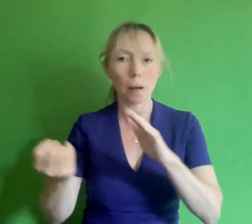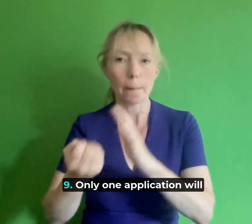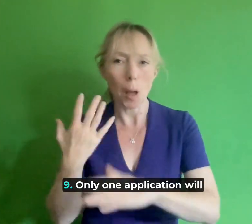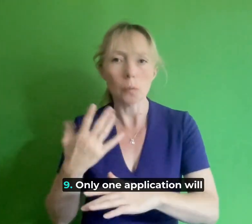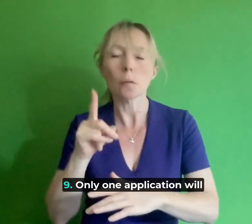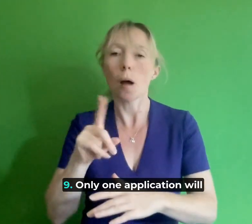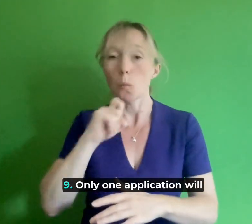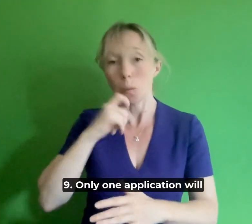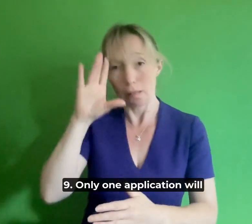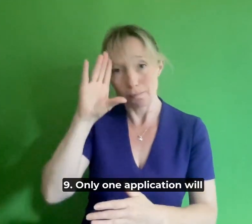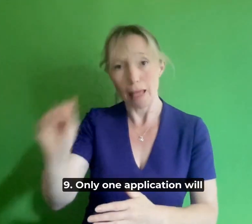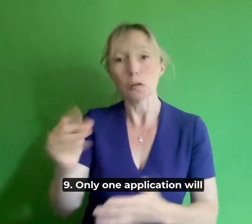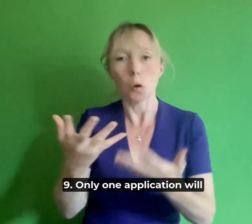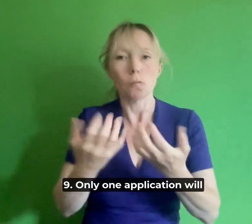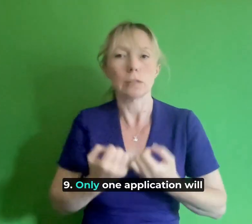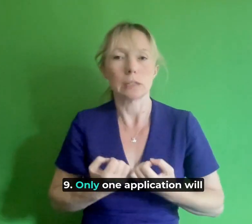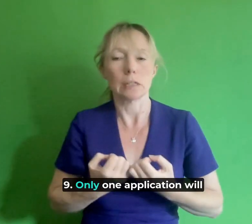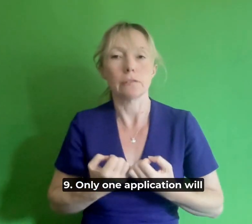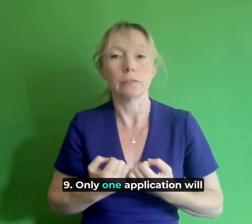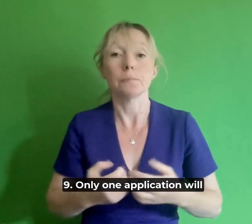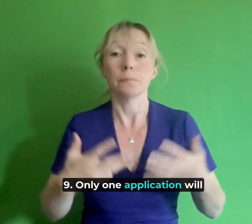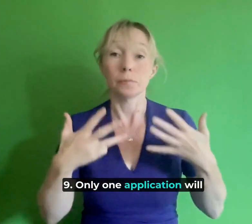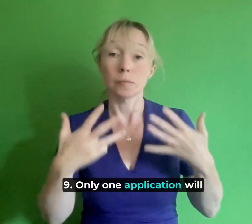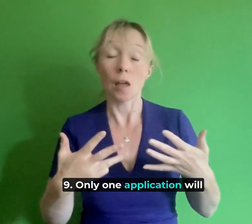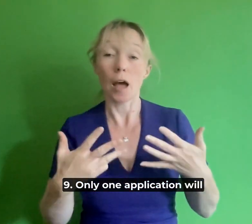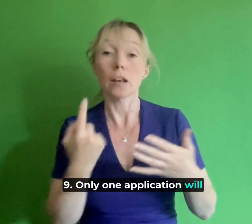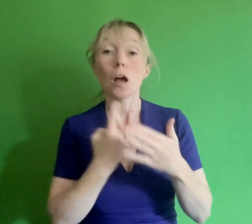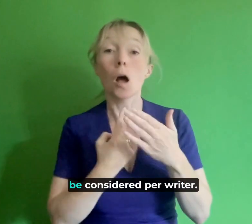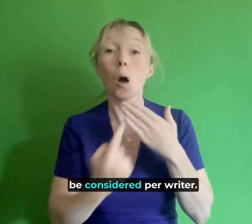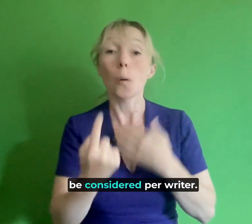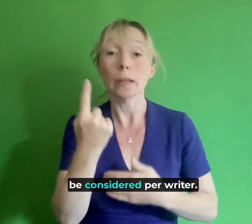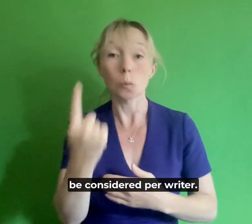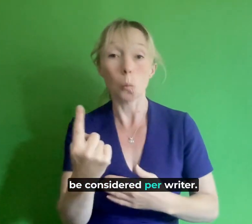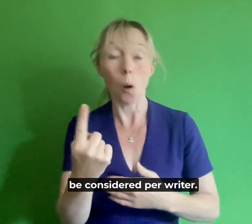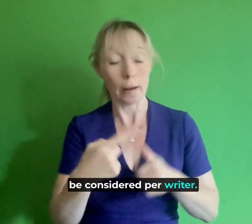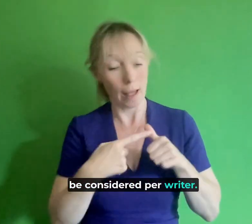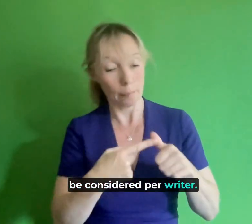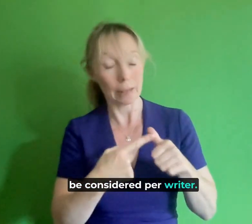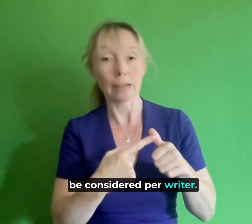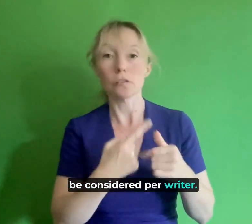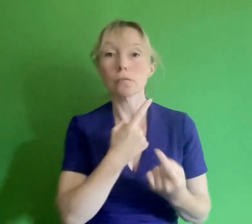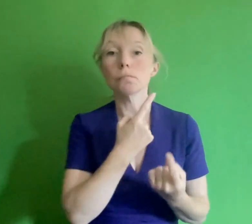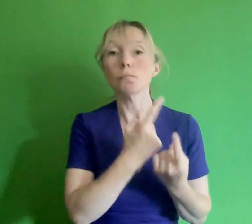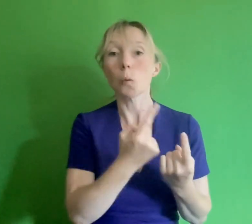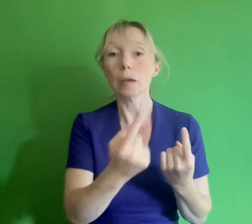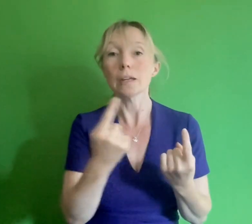9. Only one application will be considered per writer.